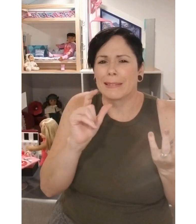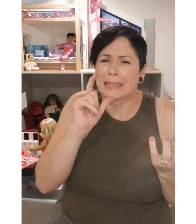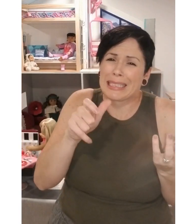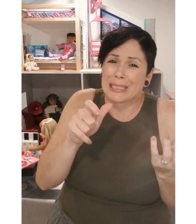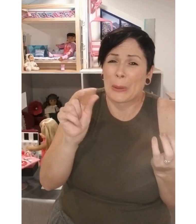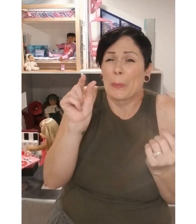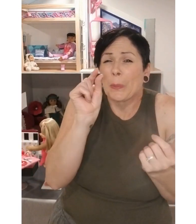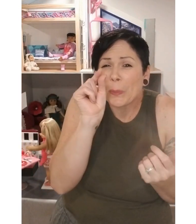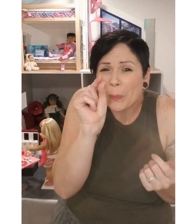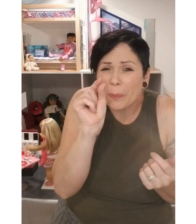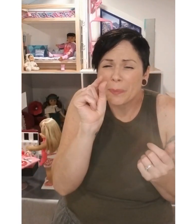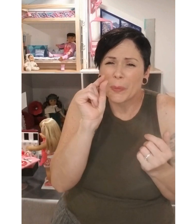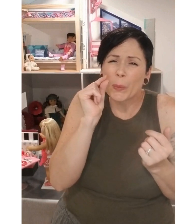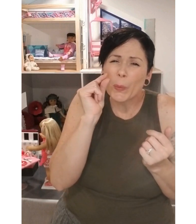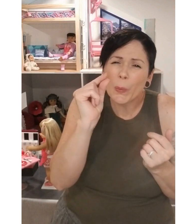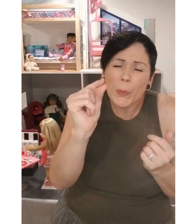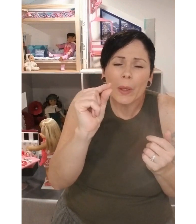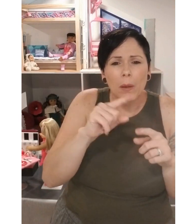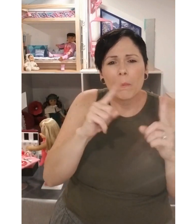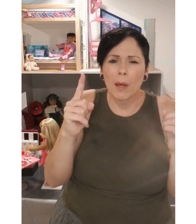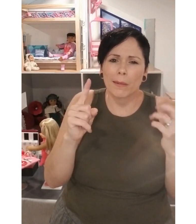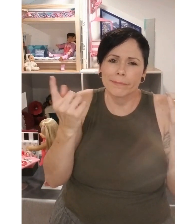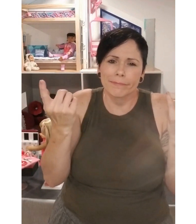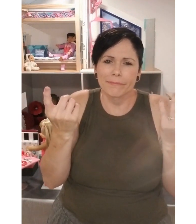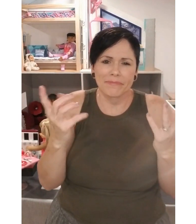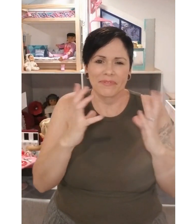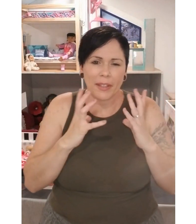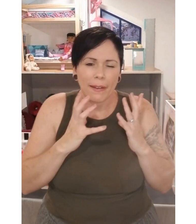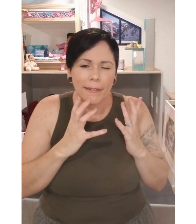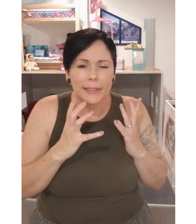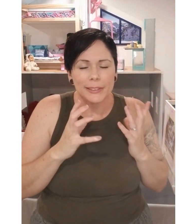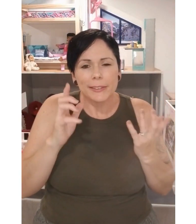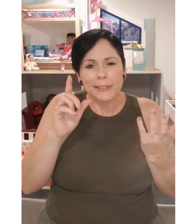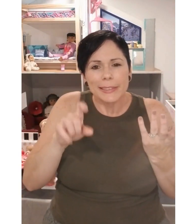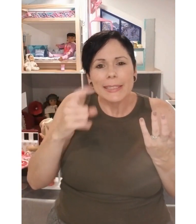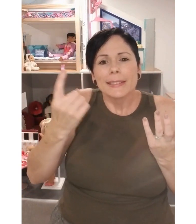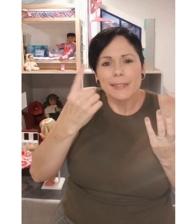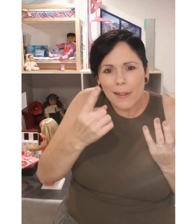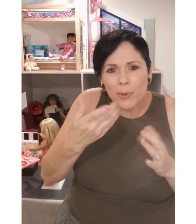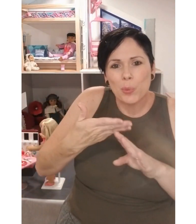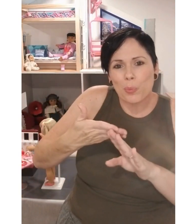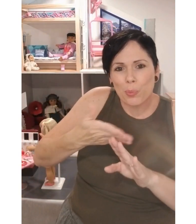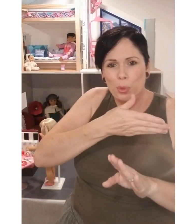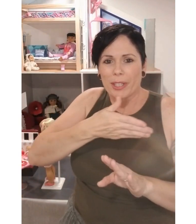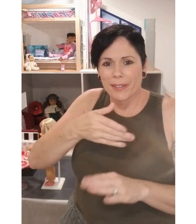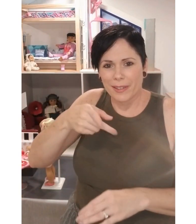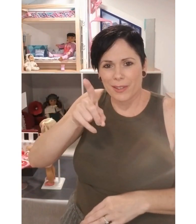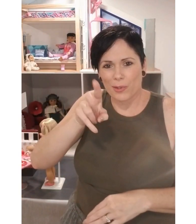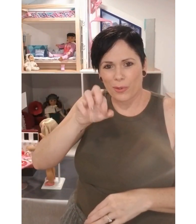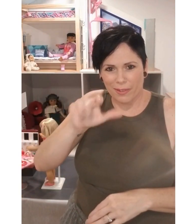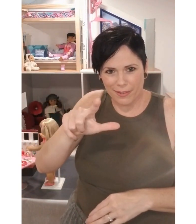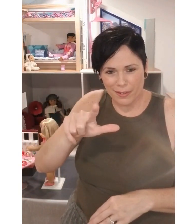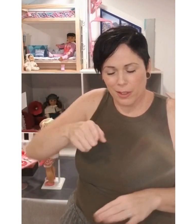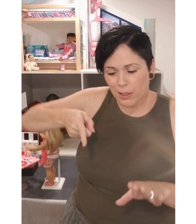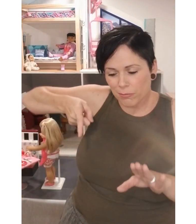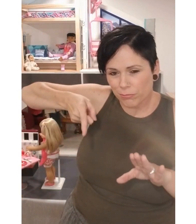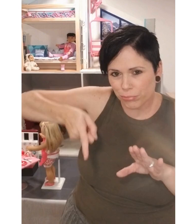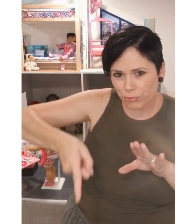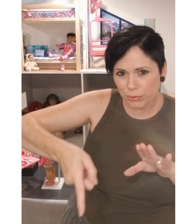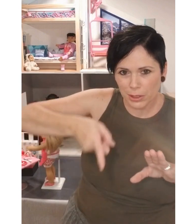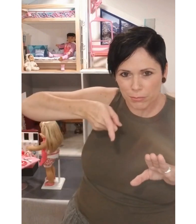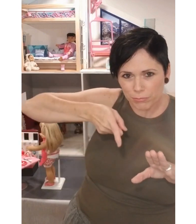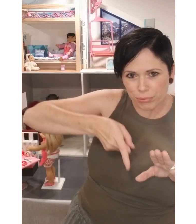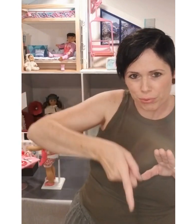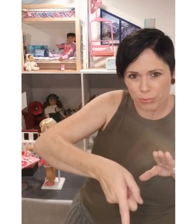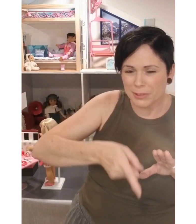bit and honestly could have started with a little bit bigger, but it's fine. It worked out just fine. And then once I had them